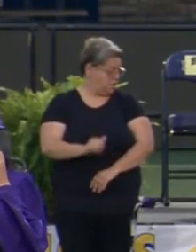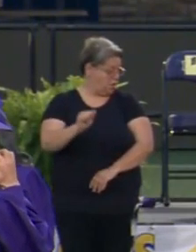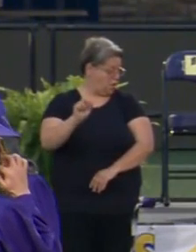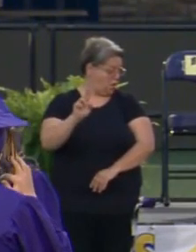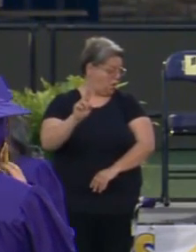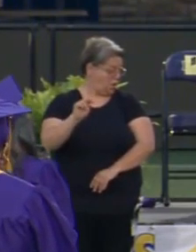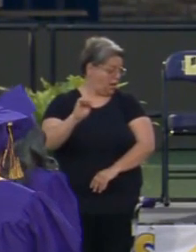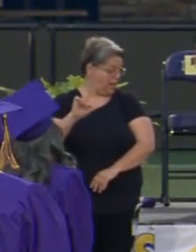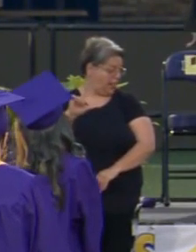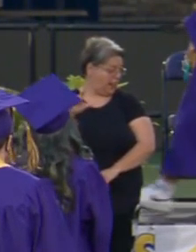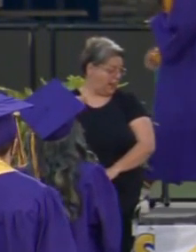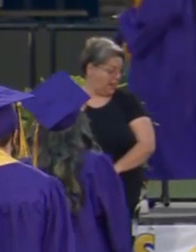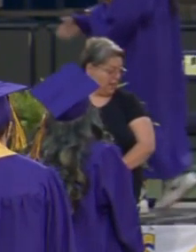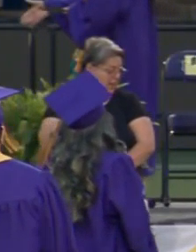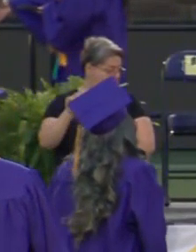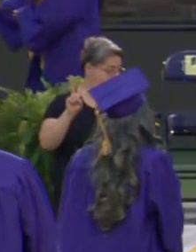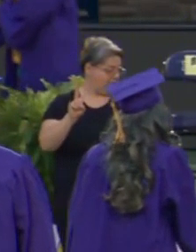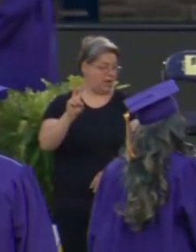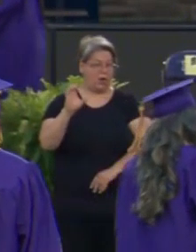Arnelis Vasquez Colon.